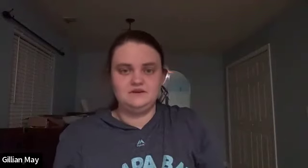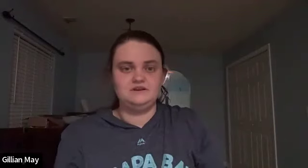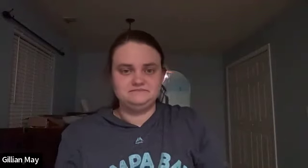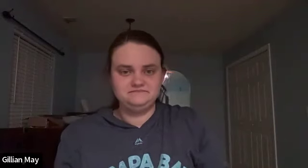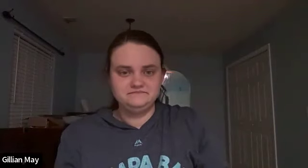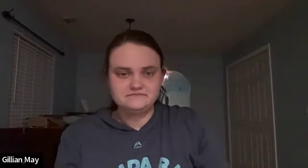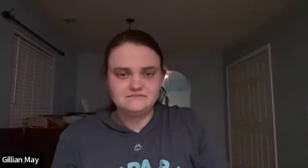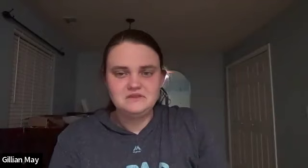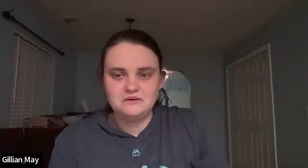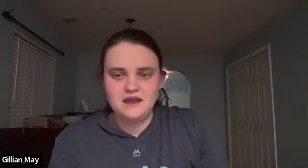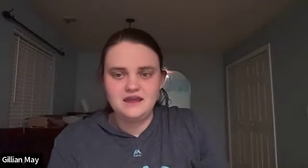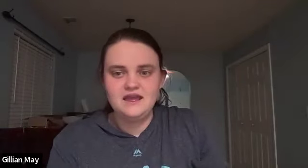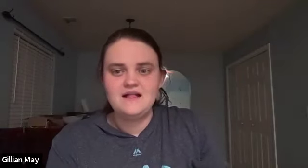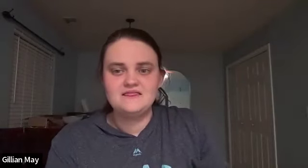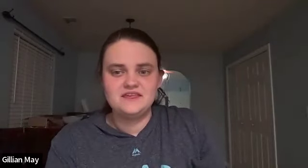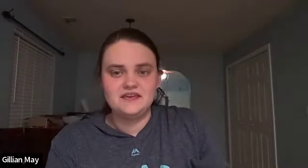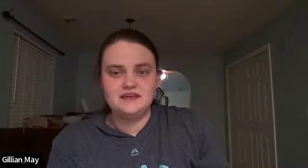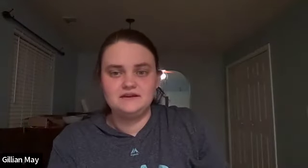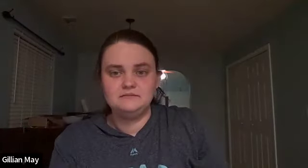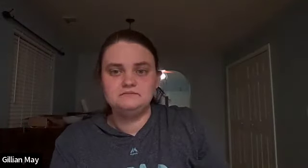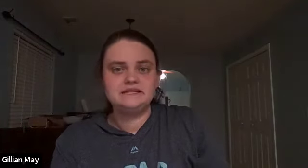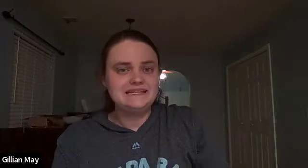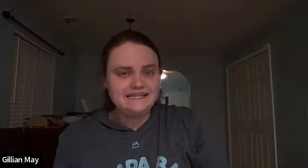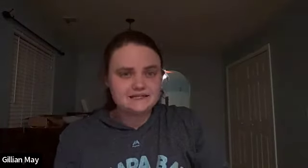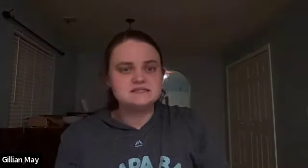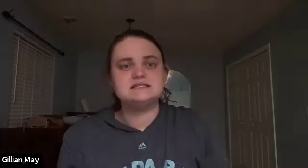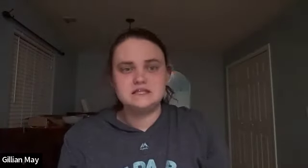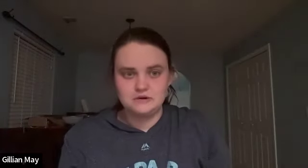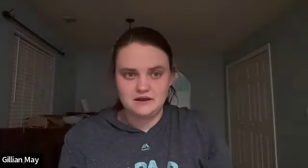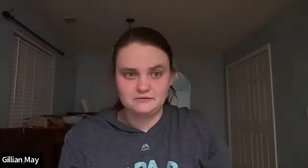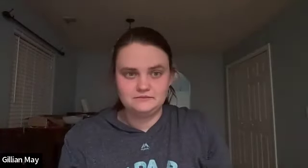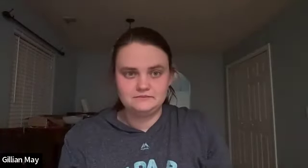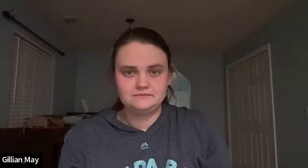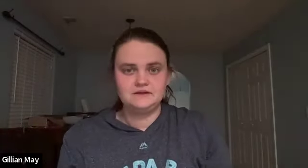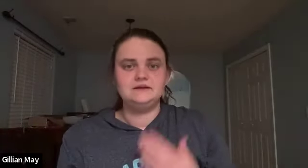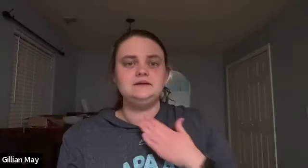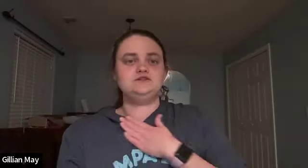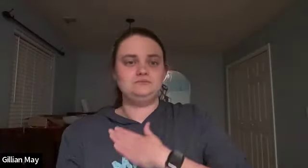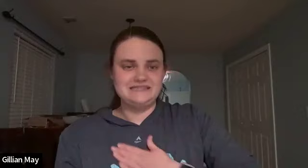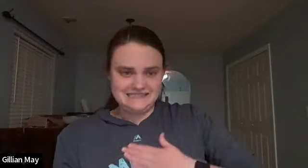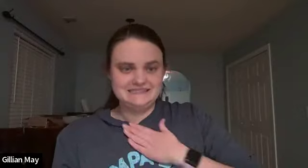Good. Okay, then please slow down. So